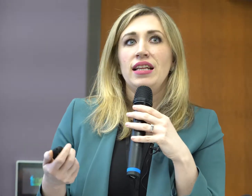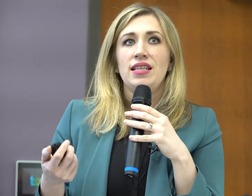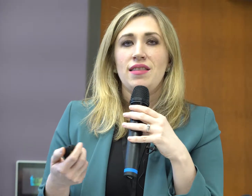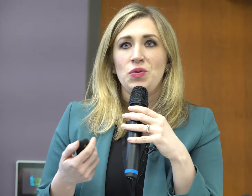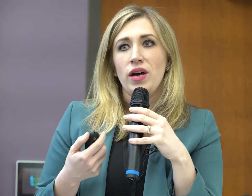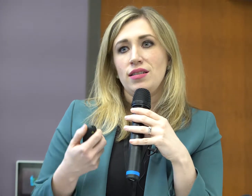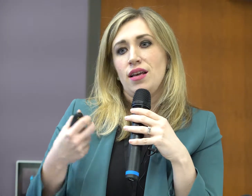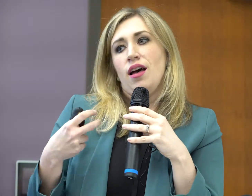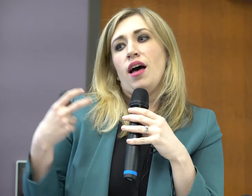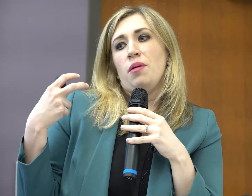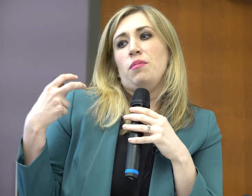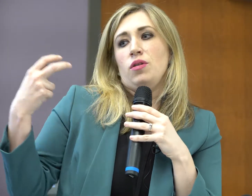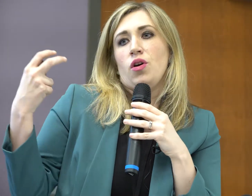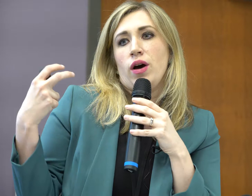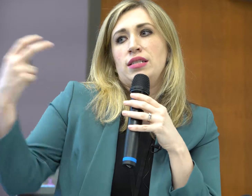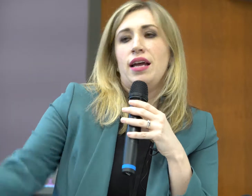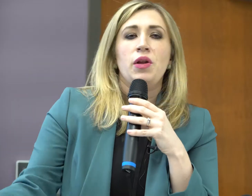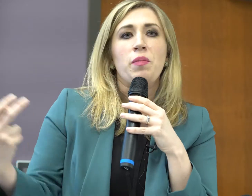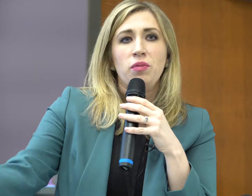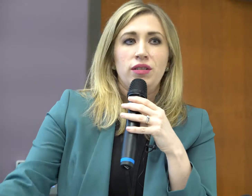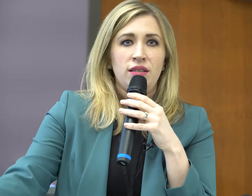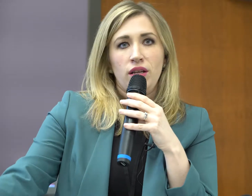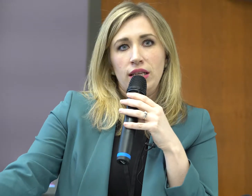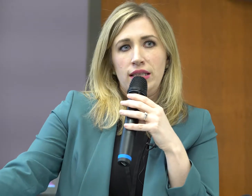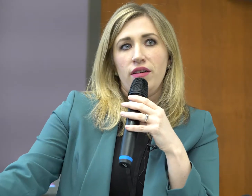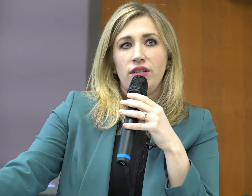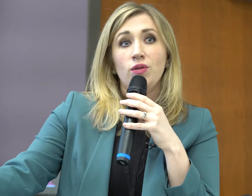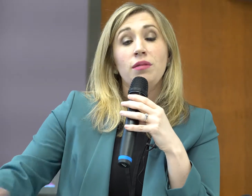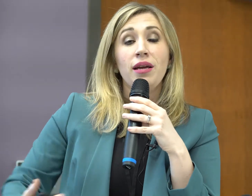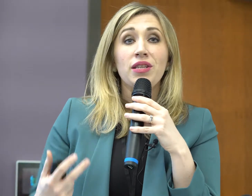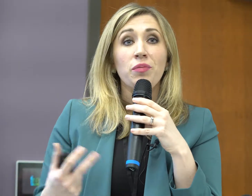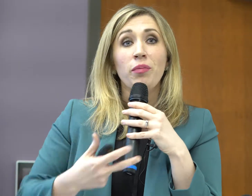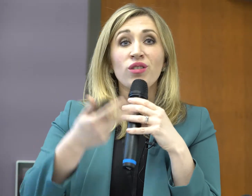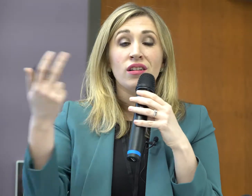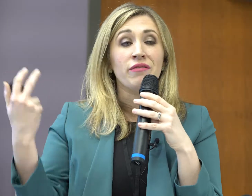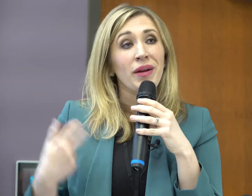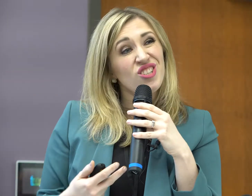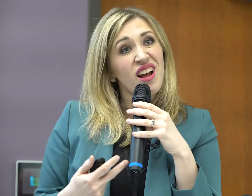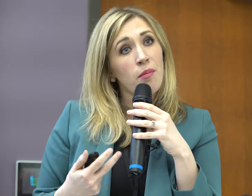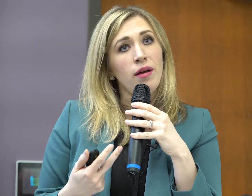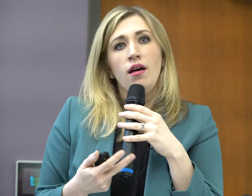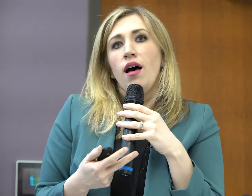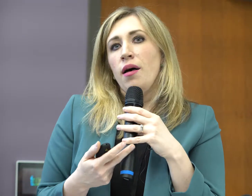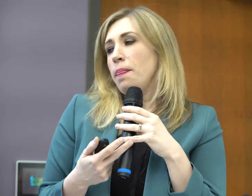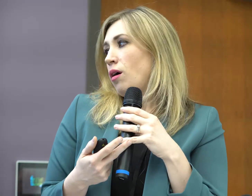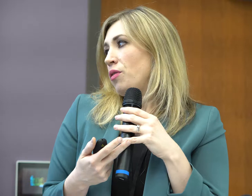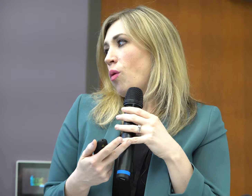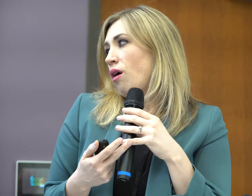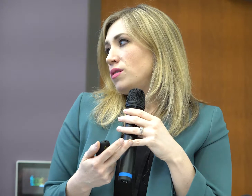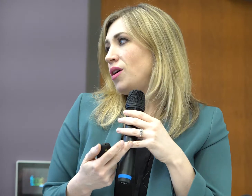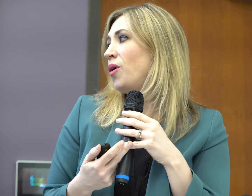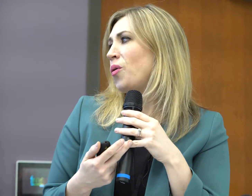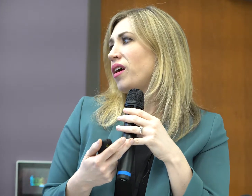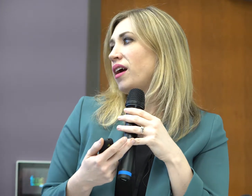immediate signs that this was, a setting where people with disabilities lived. And so sometimes there would be personal information up on